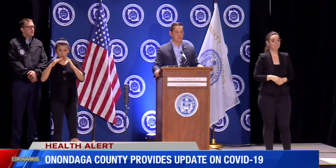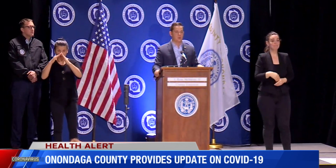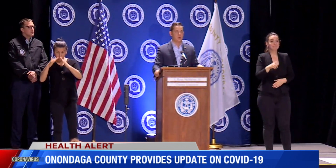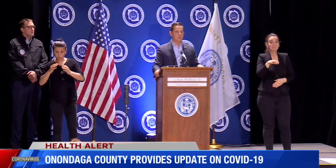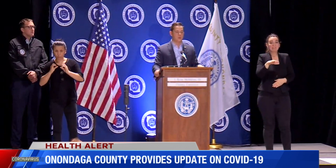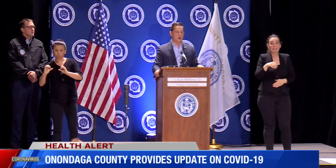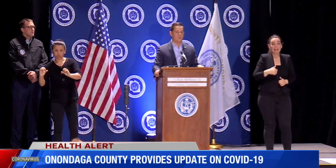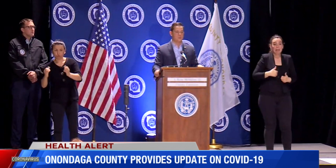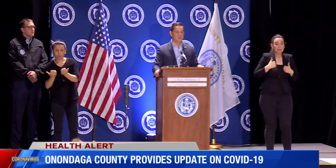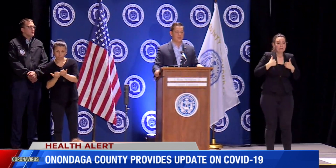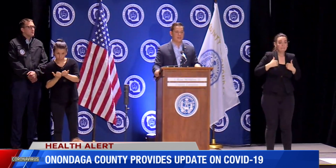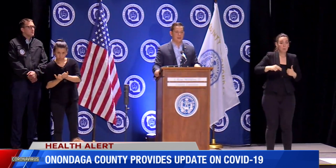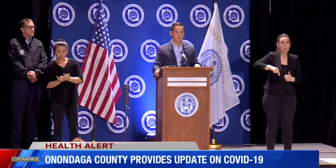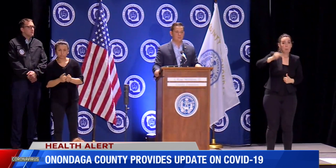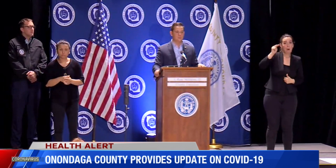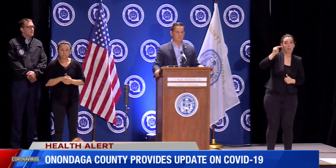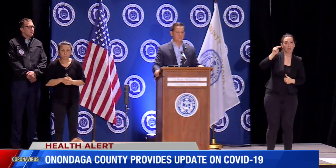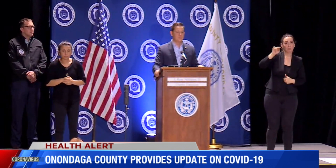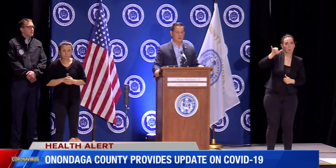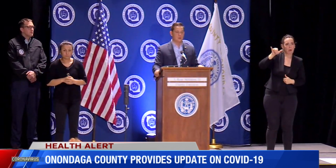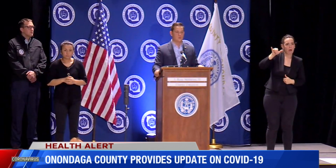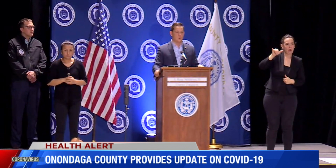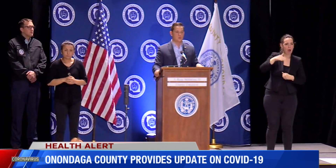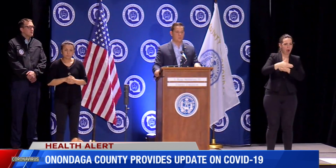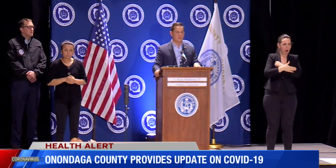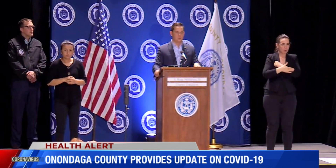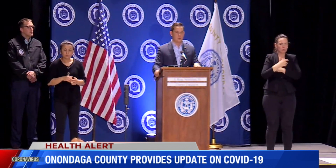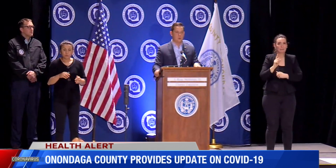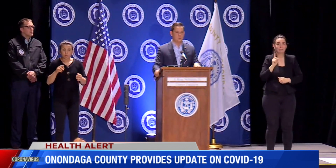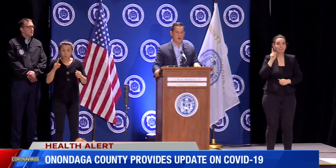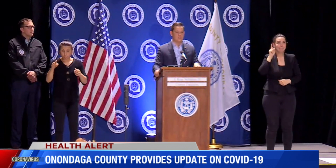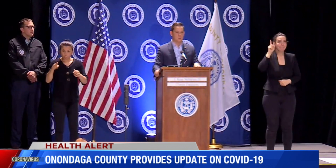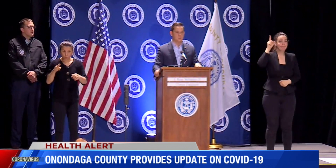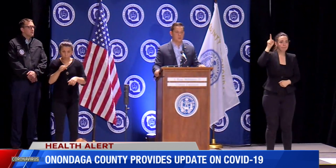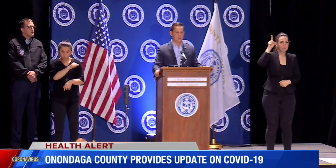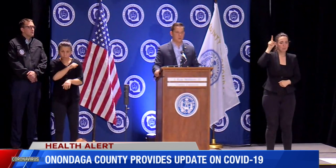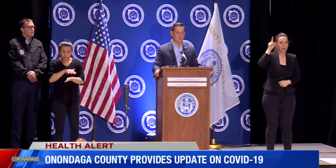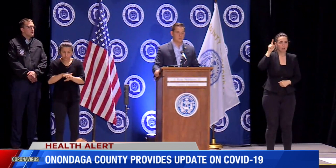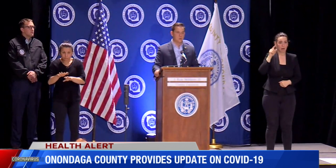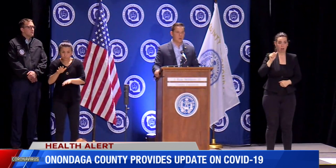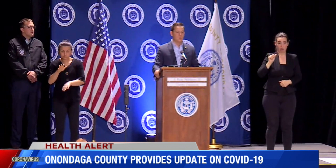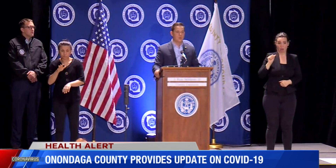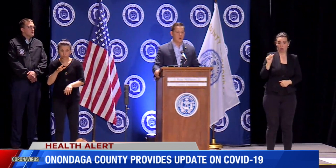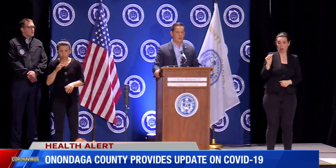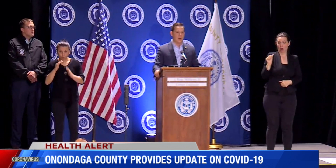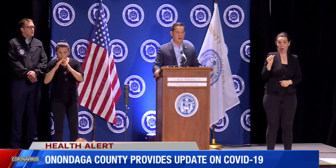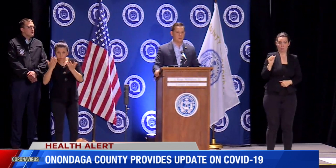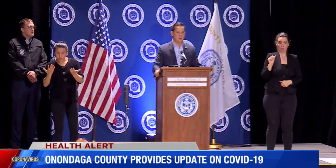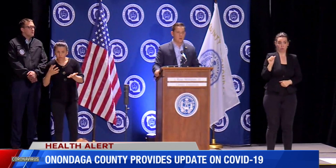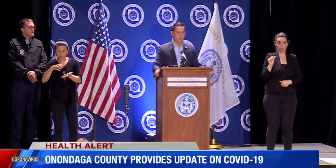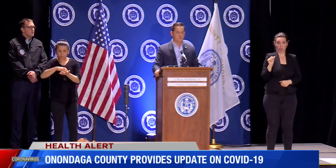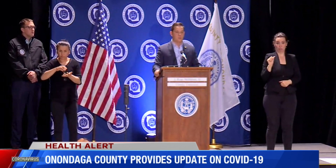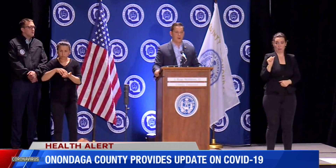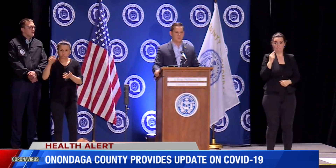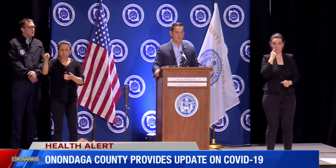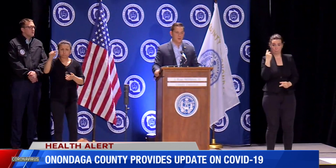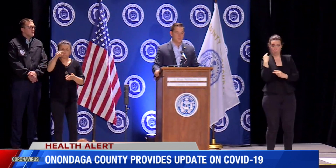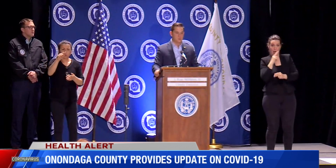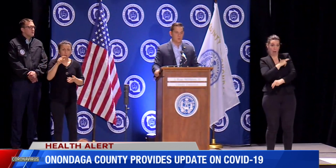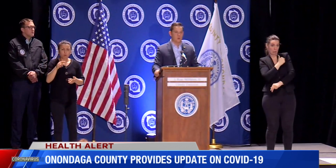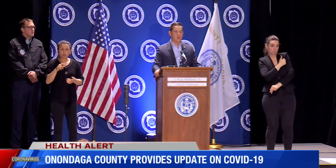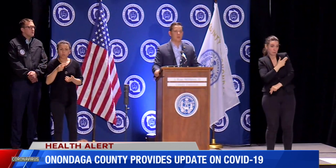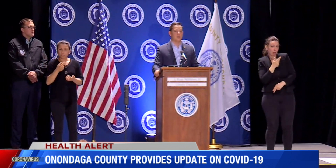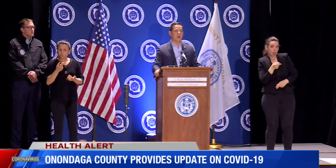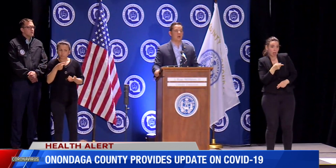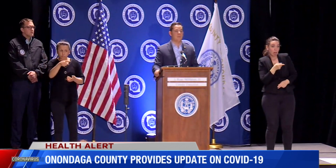Auburn Hospital becomes inundated, then those folks come to hospitals in Syracuse. We know that. We've prepared for